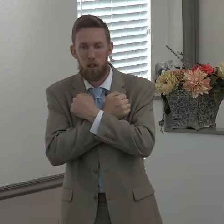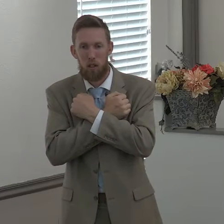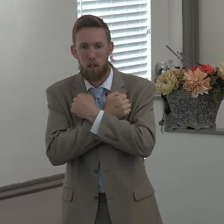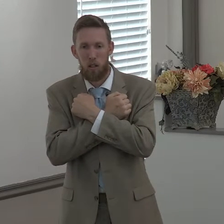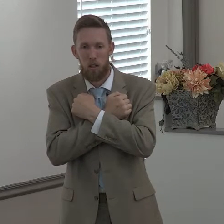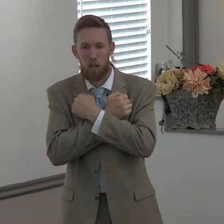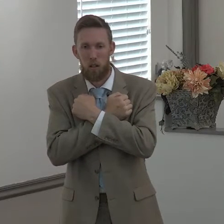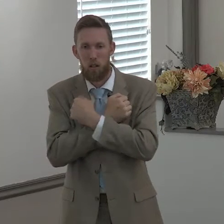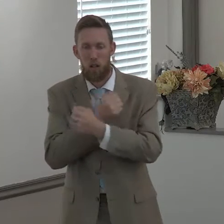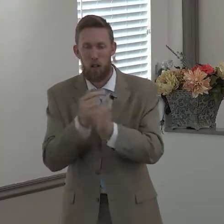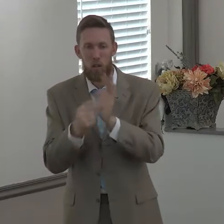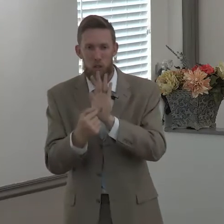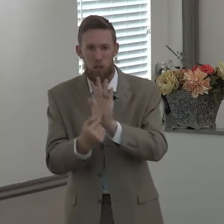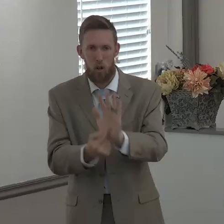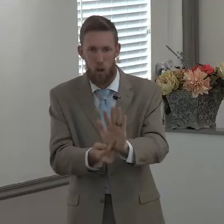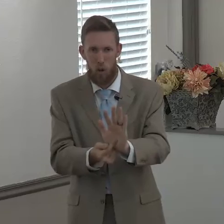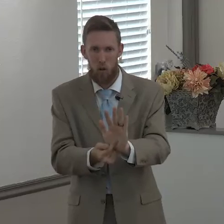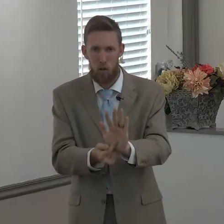but charity